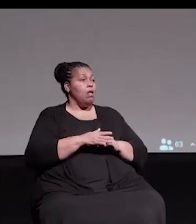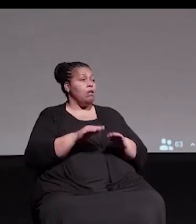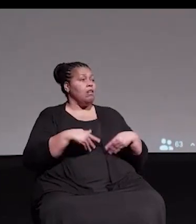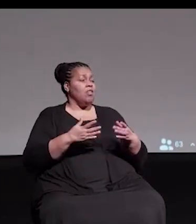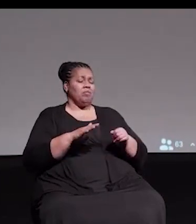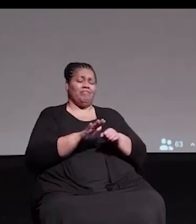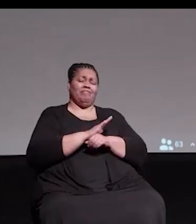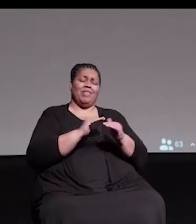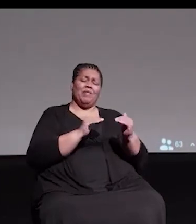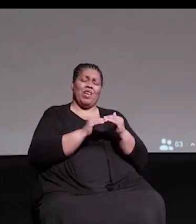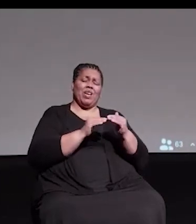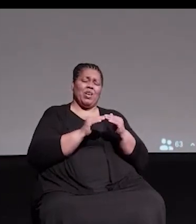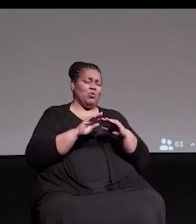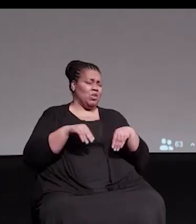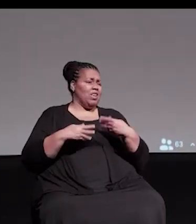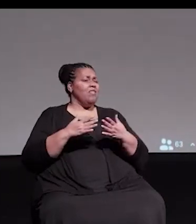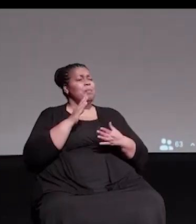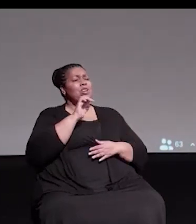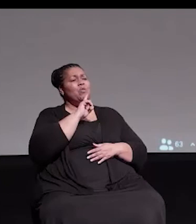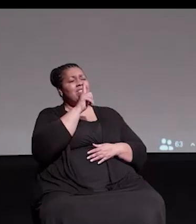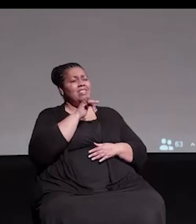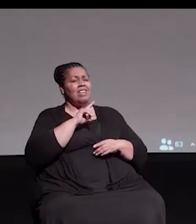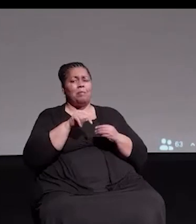and realistic about their contributions.